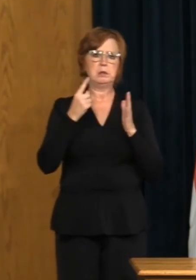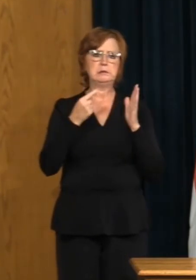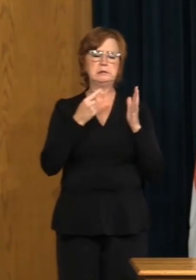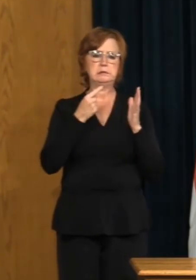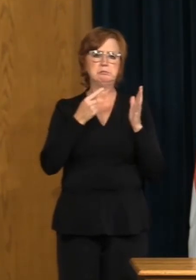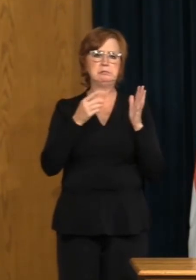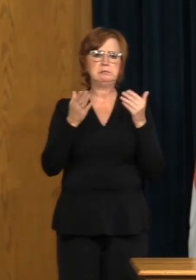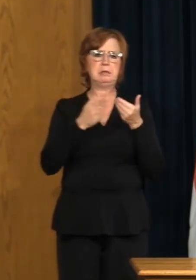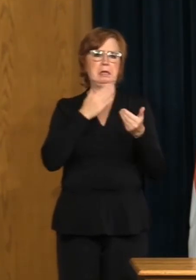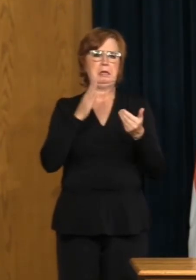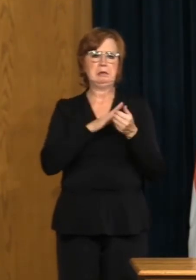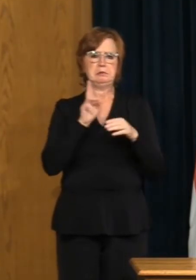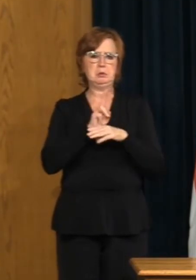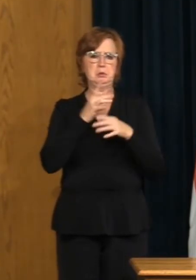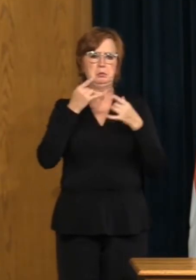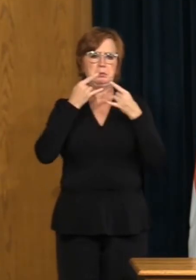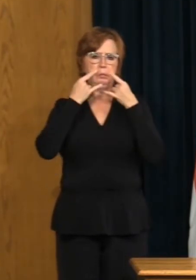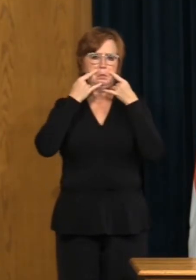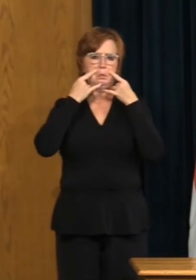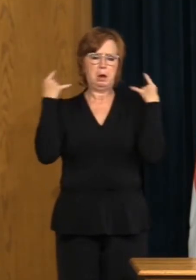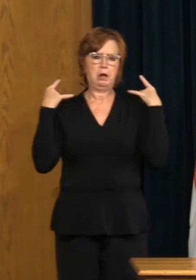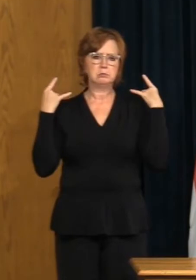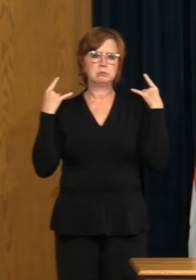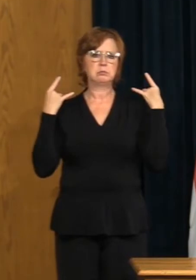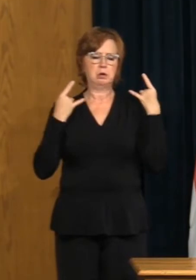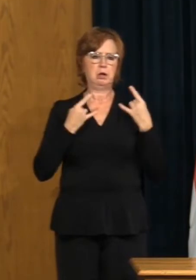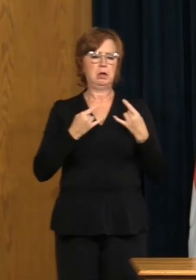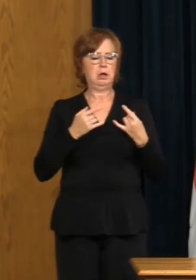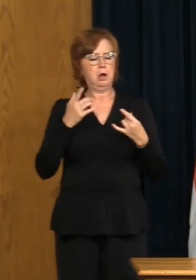think I would definitely recommend the simple act that